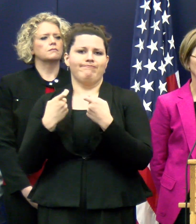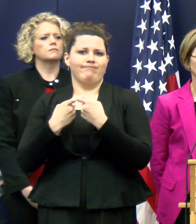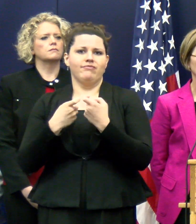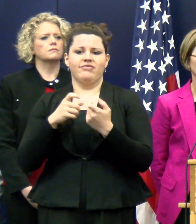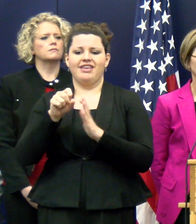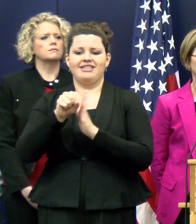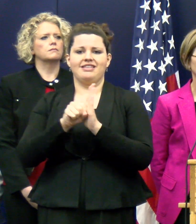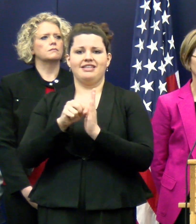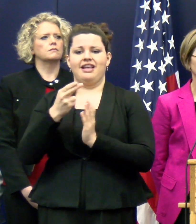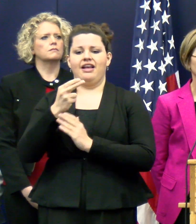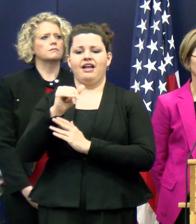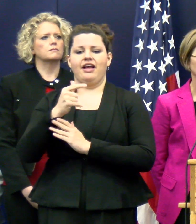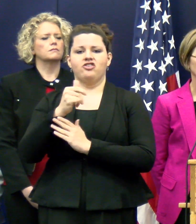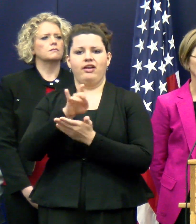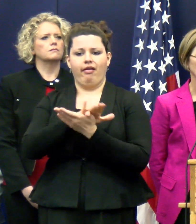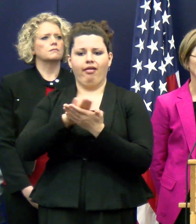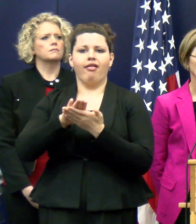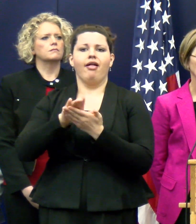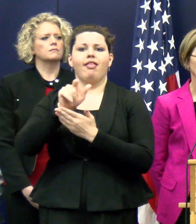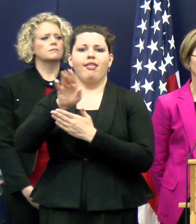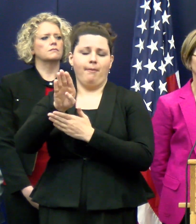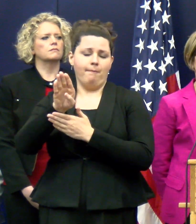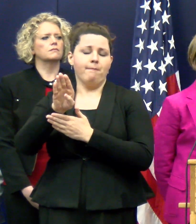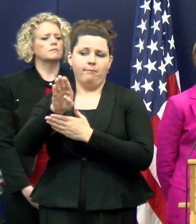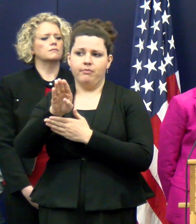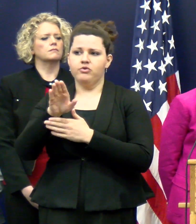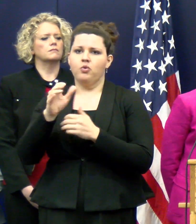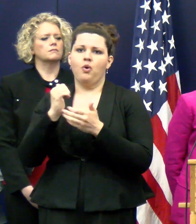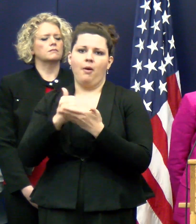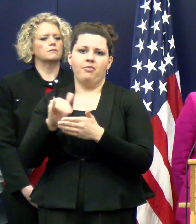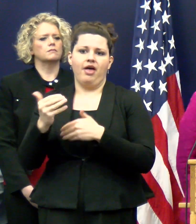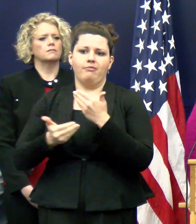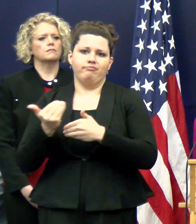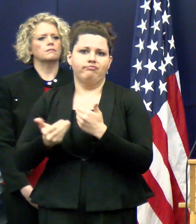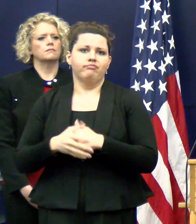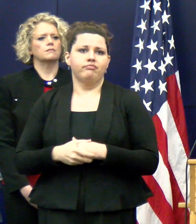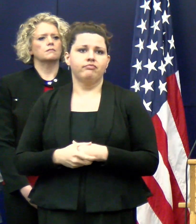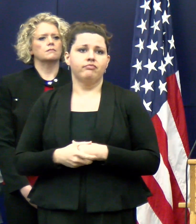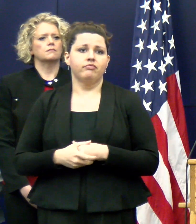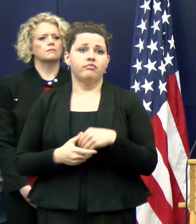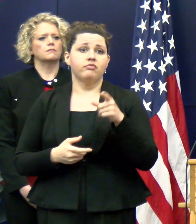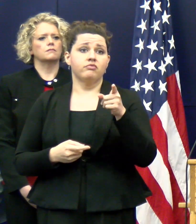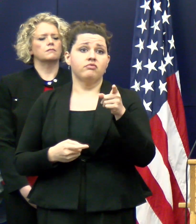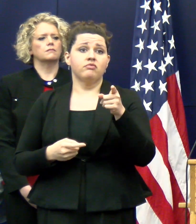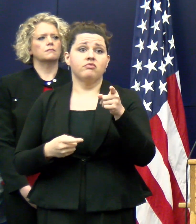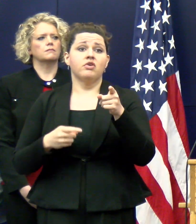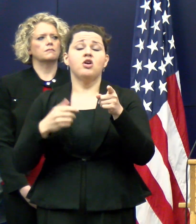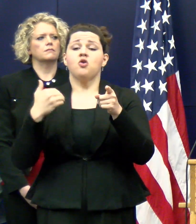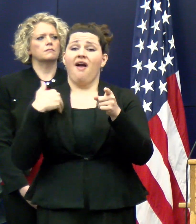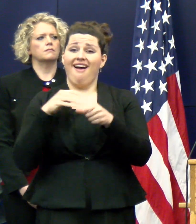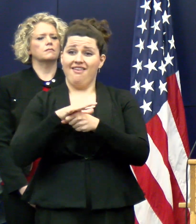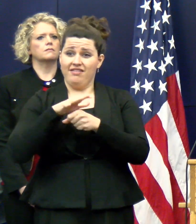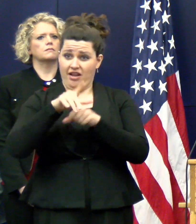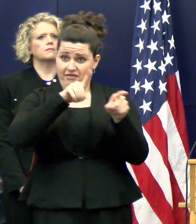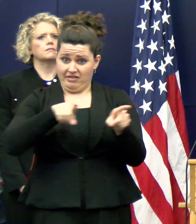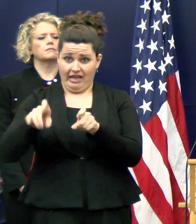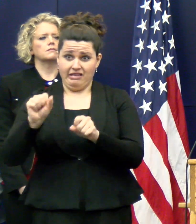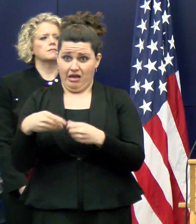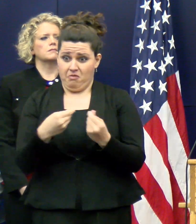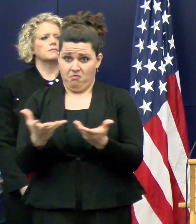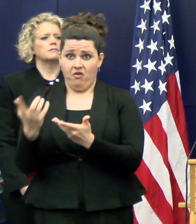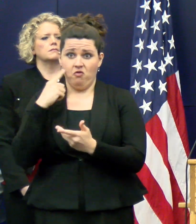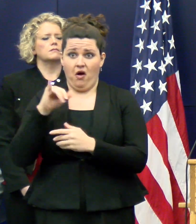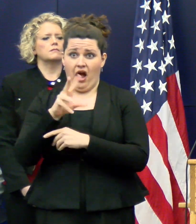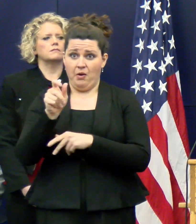State Hygienic Laboratory to help speed that process. Do you have enough testing in the state right now to be able to distribute to those who need them?